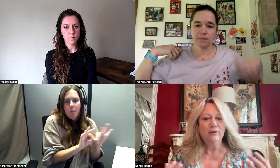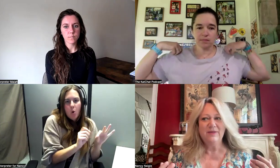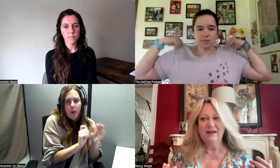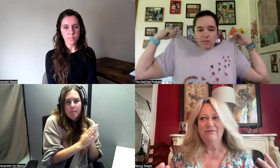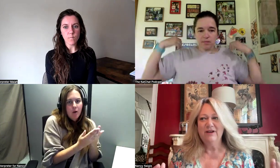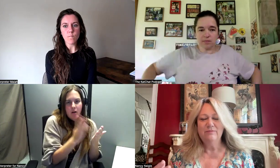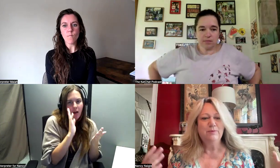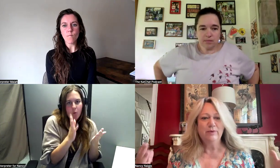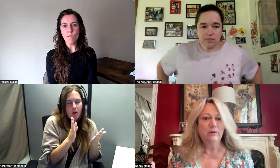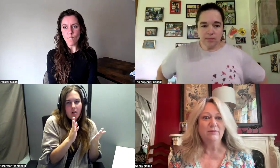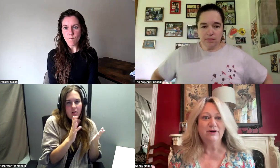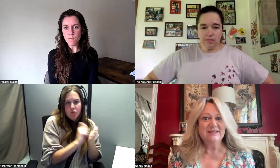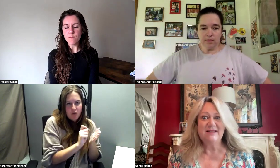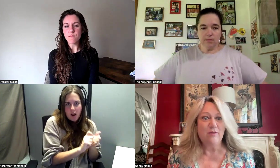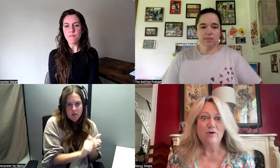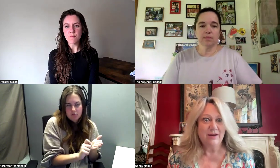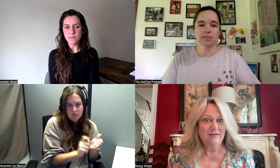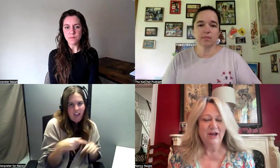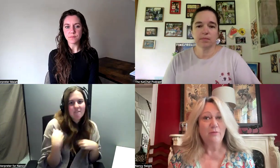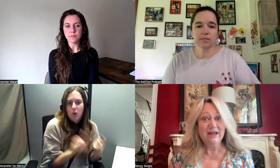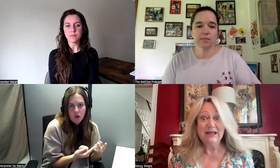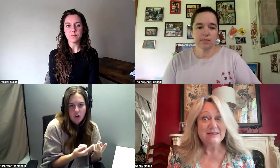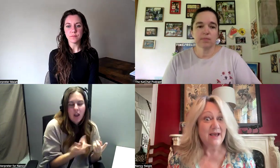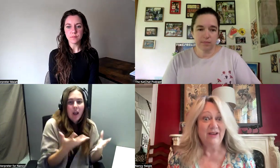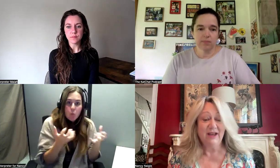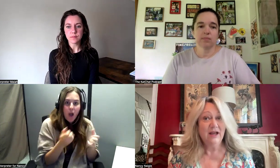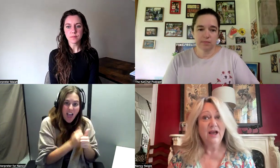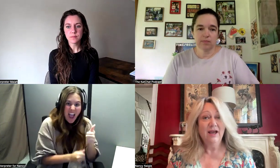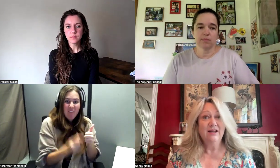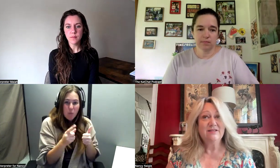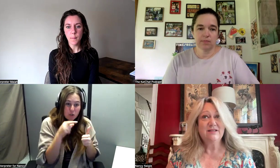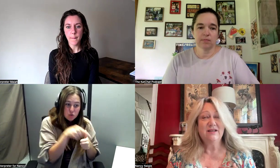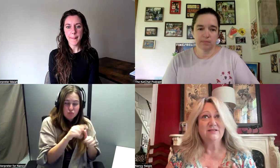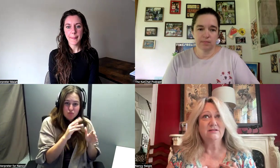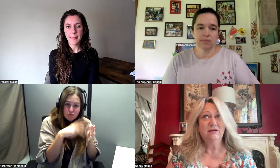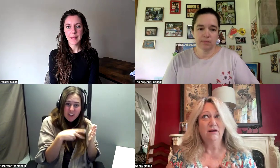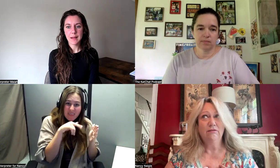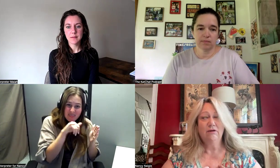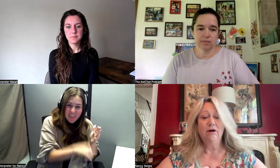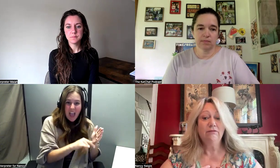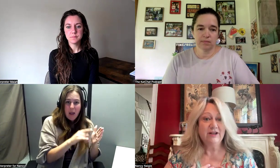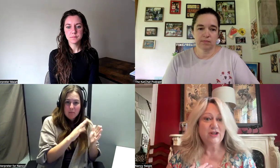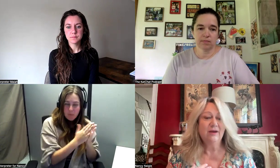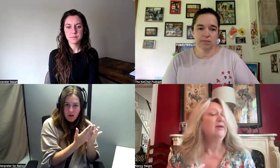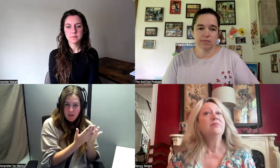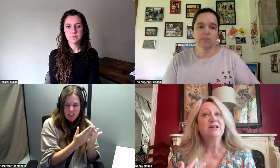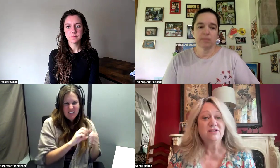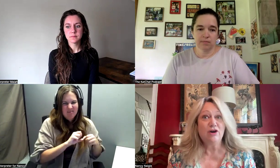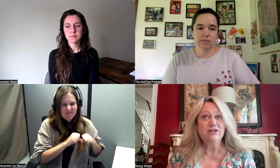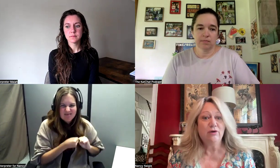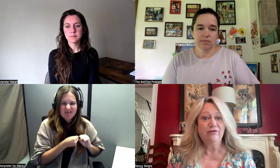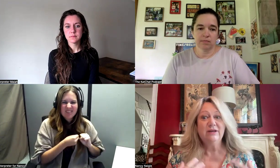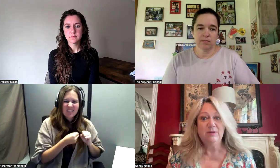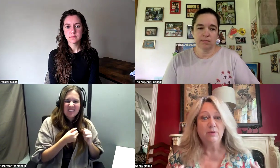I hope that if people read one book, it's that one, but it is heavy and it's, heart wrenching, but